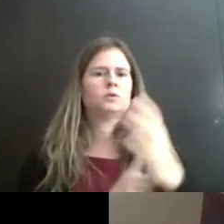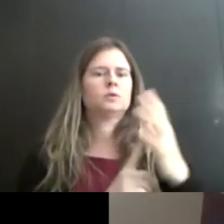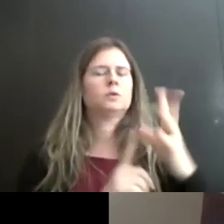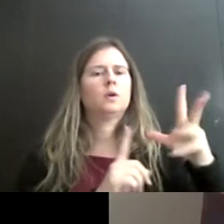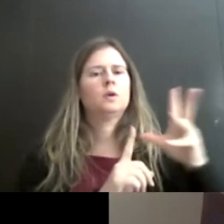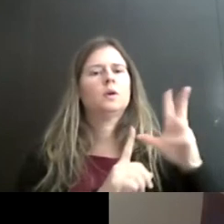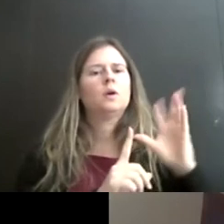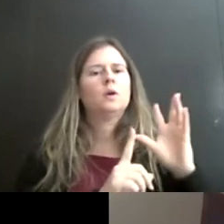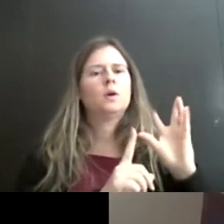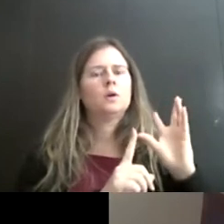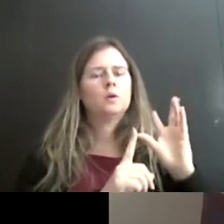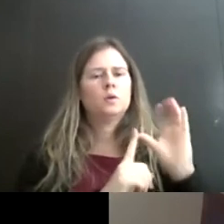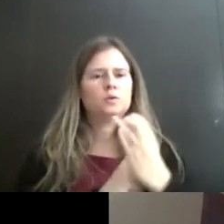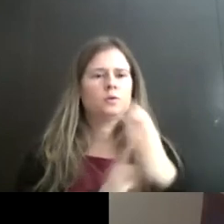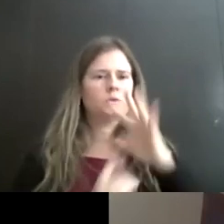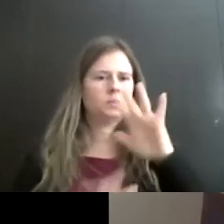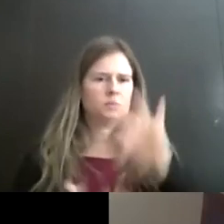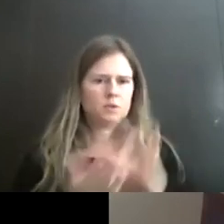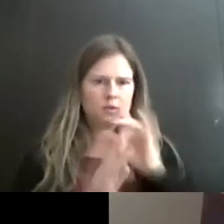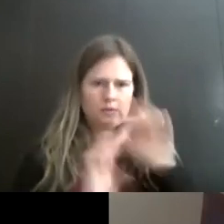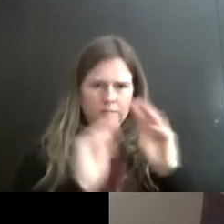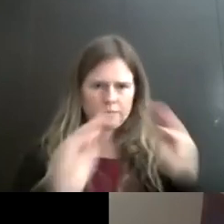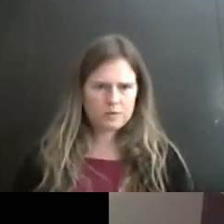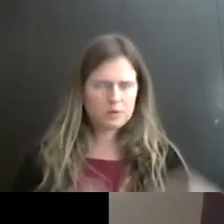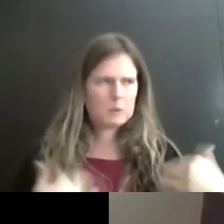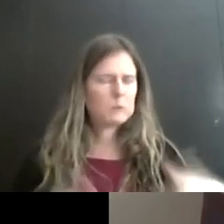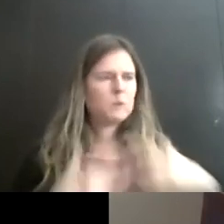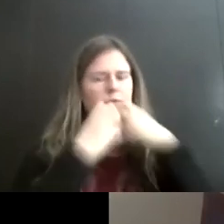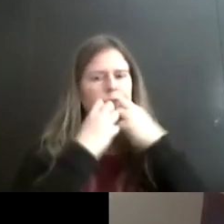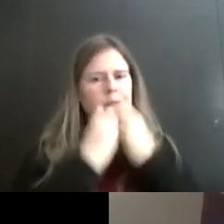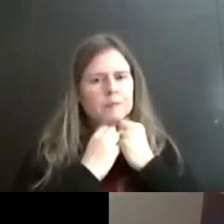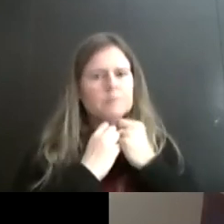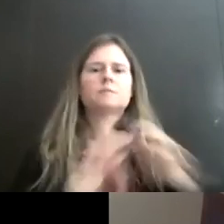museum. And for Chumash people, that's extremely important.